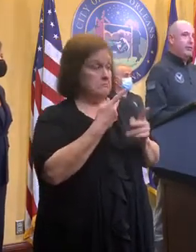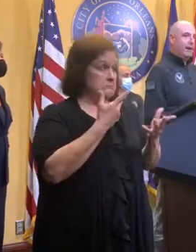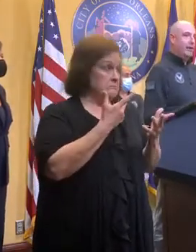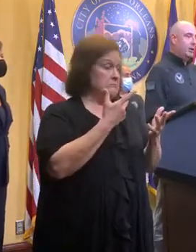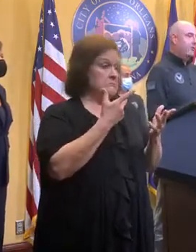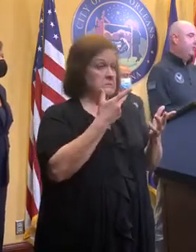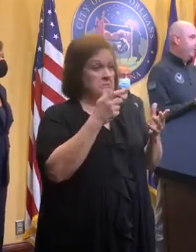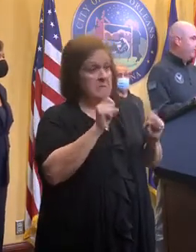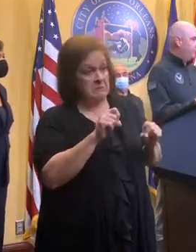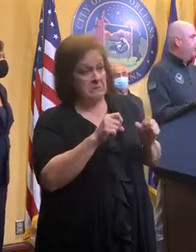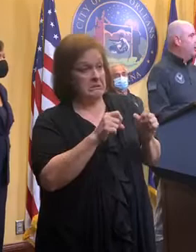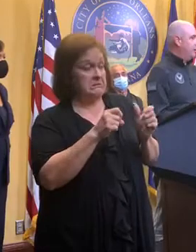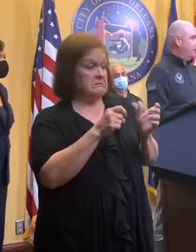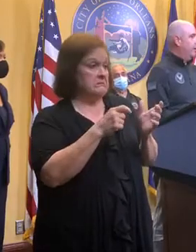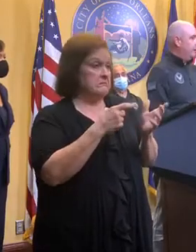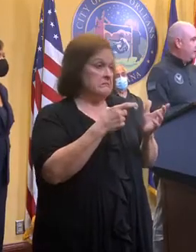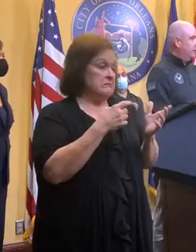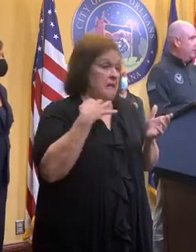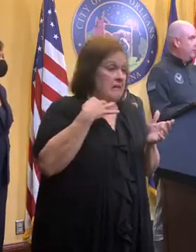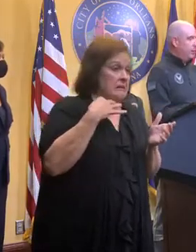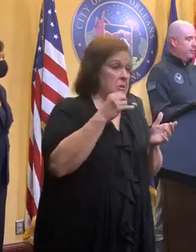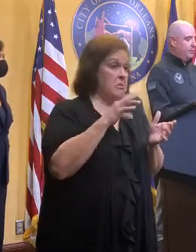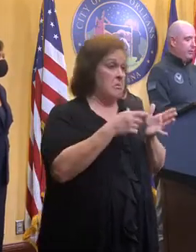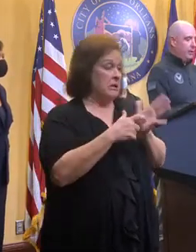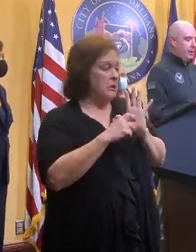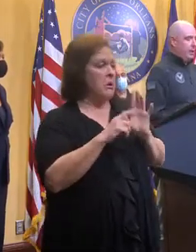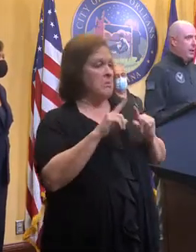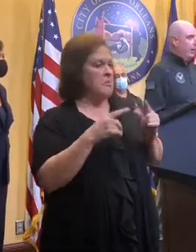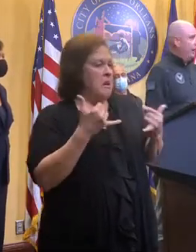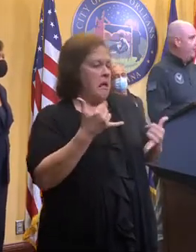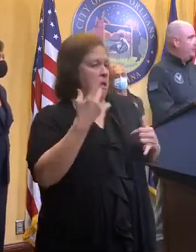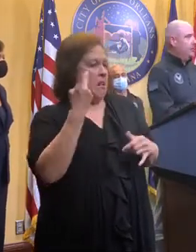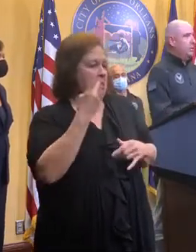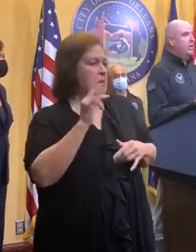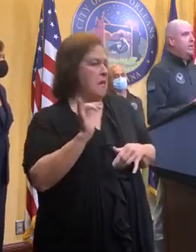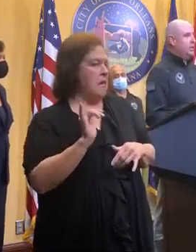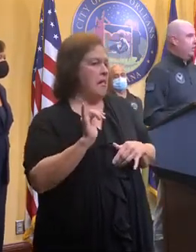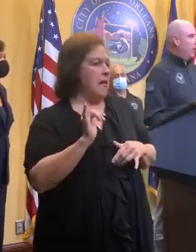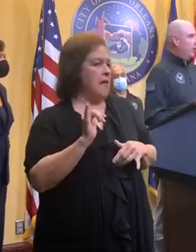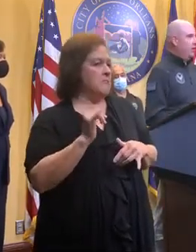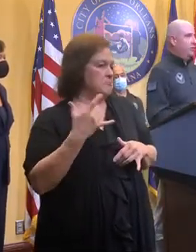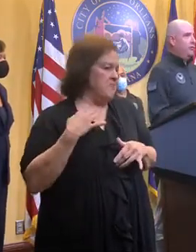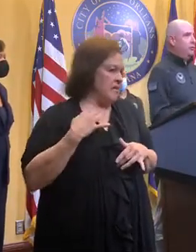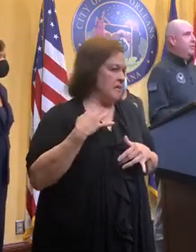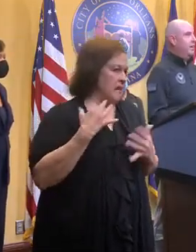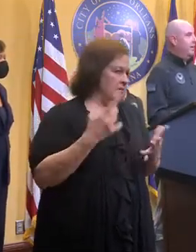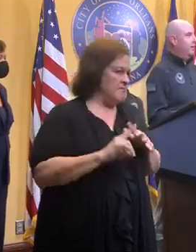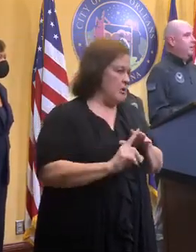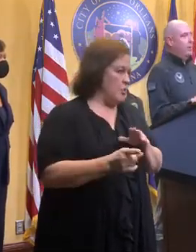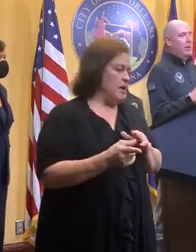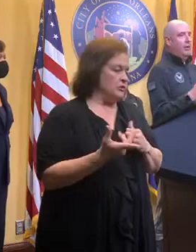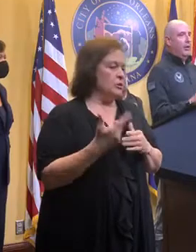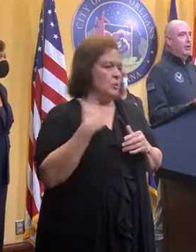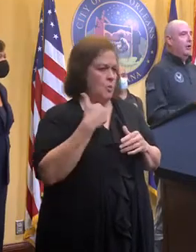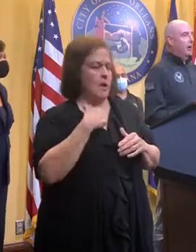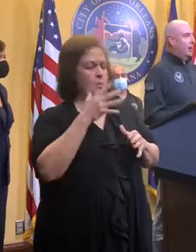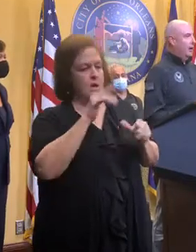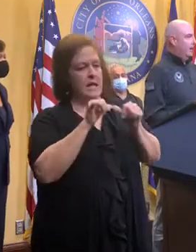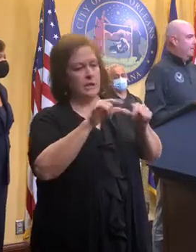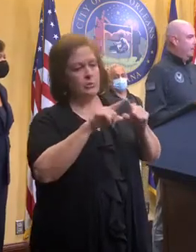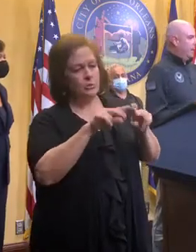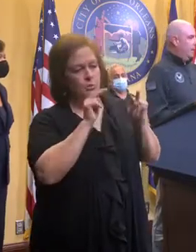or voluntary evacuation. So this is voluntary at this point. So obviously we'll continue to monitor this through tonight. We'll have